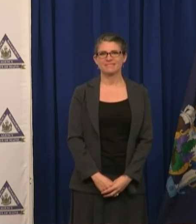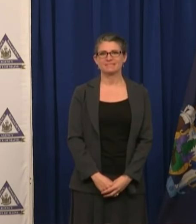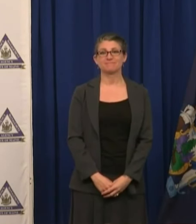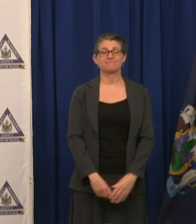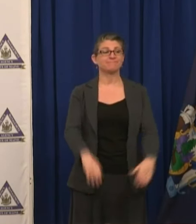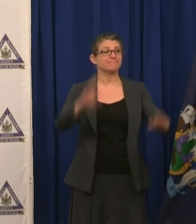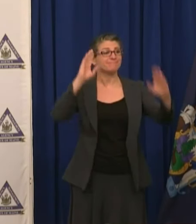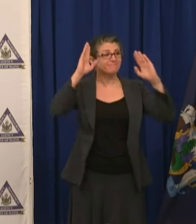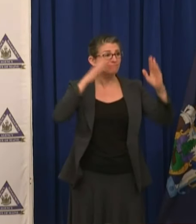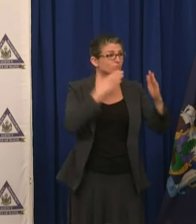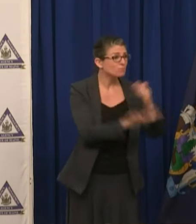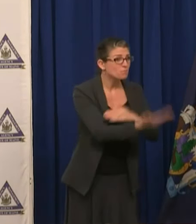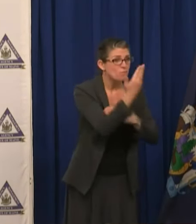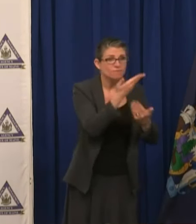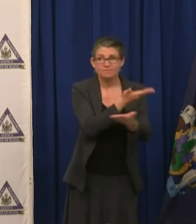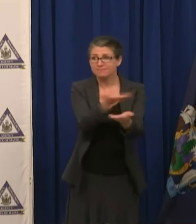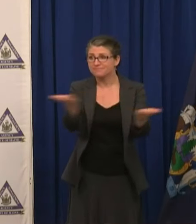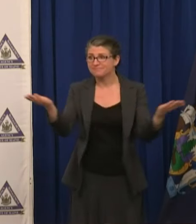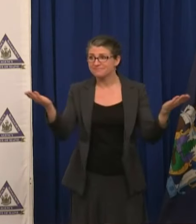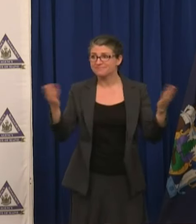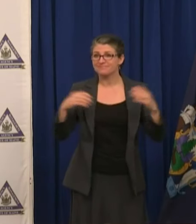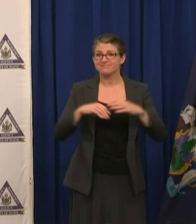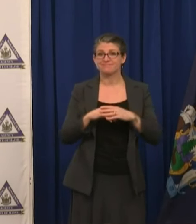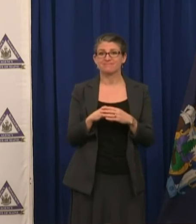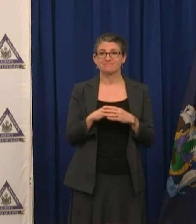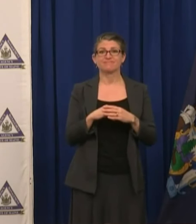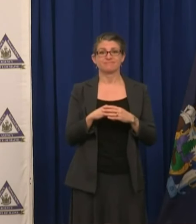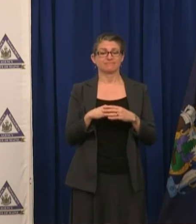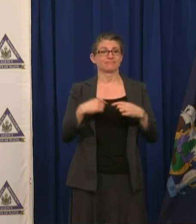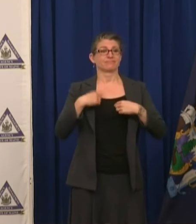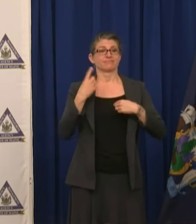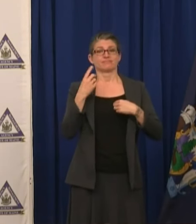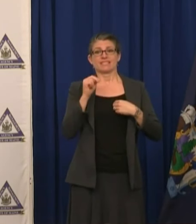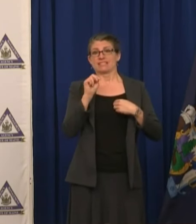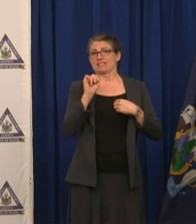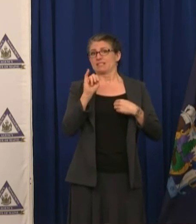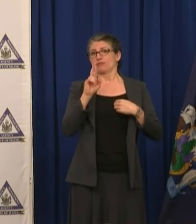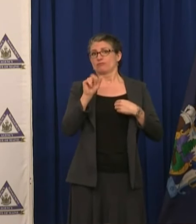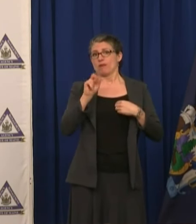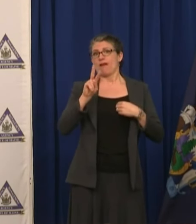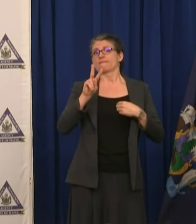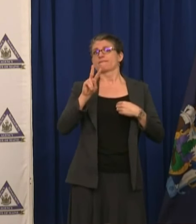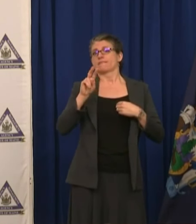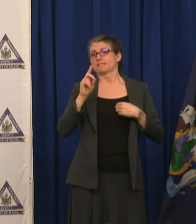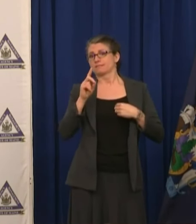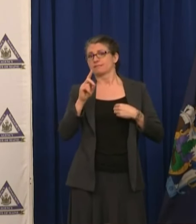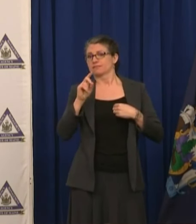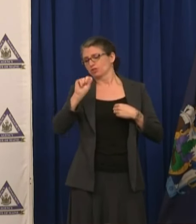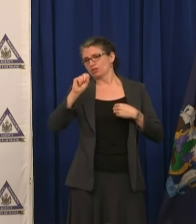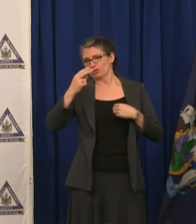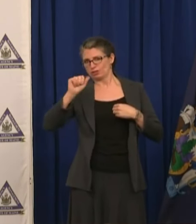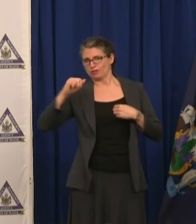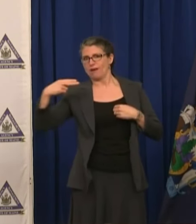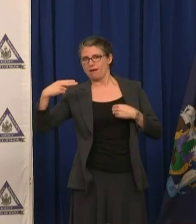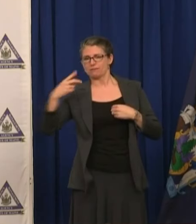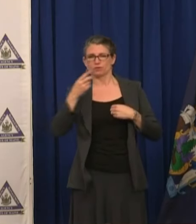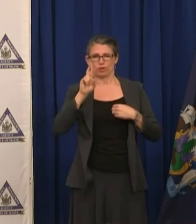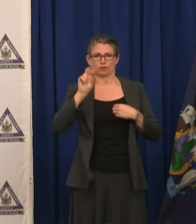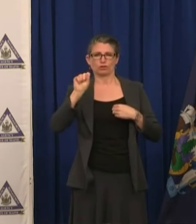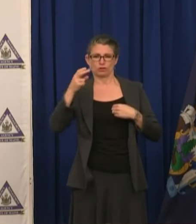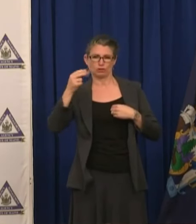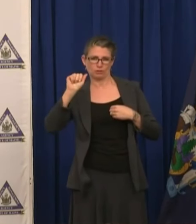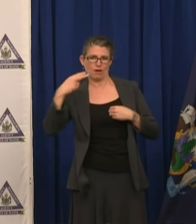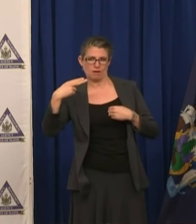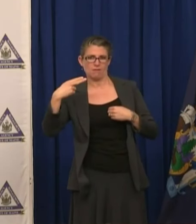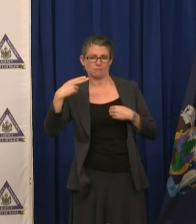Good morning, everyone. My name is Nirav Shah, and I am the director of the State of Maine Center for Disease Control